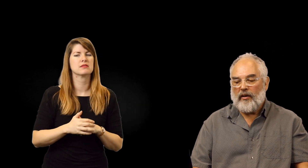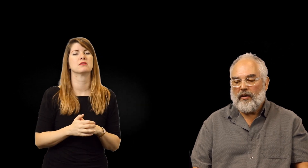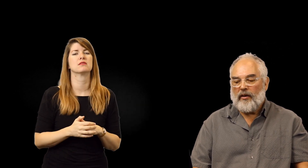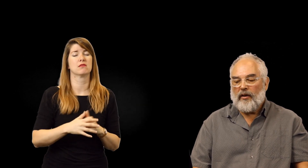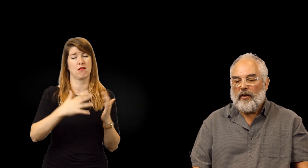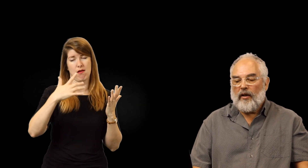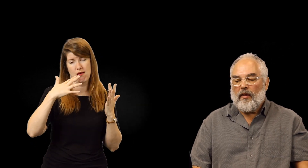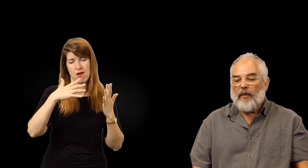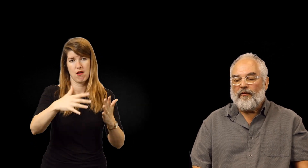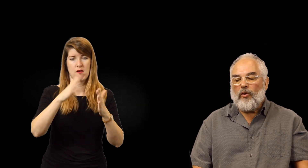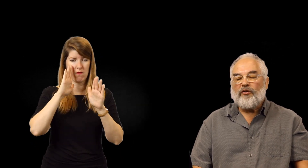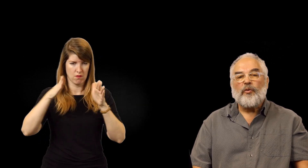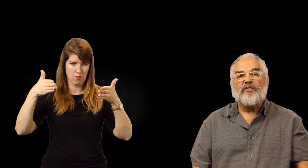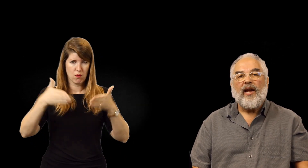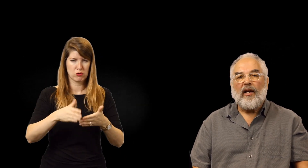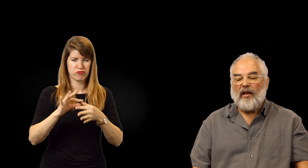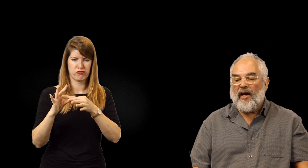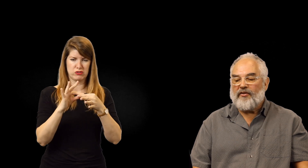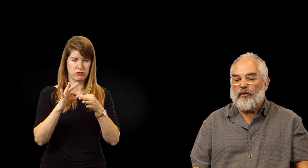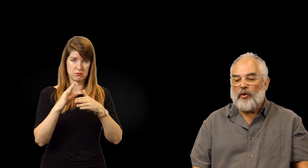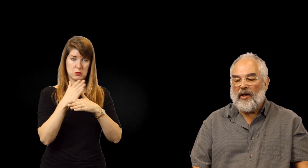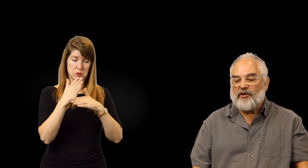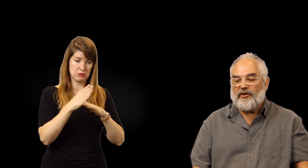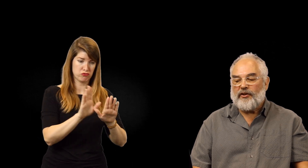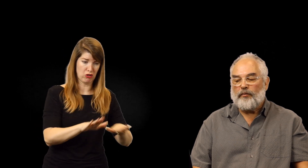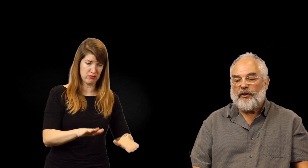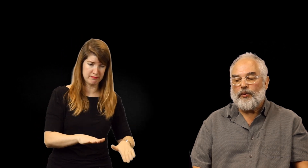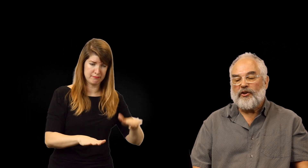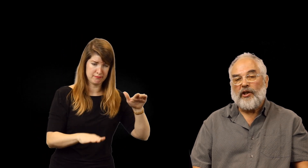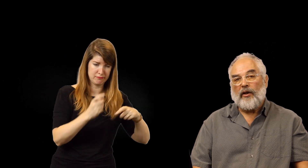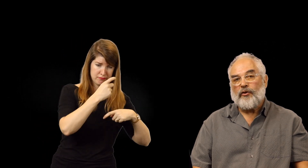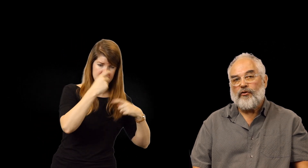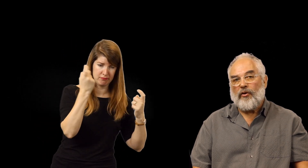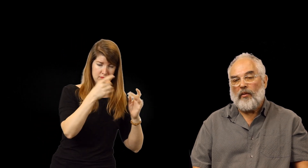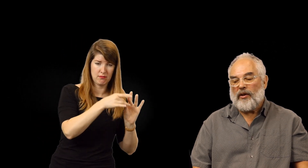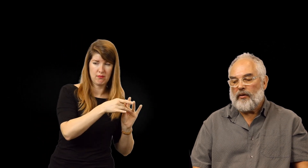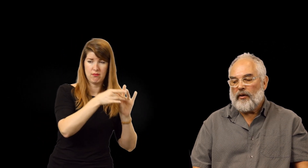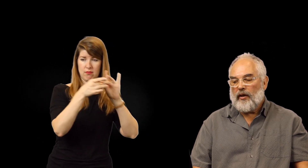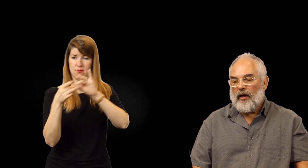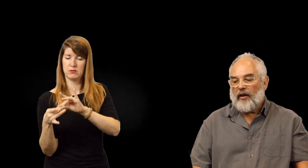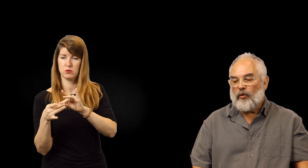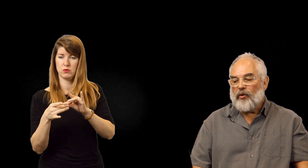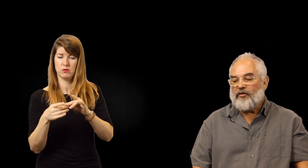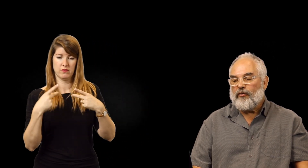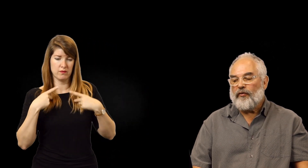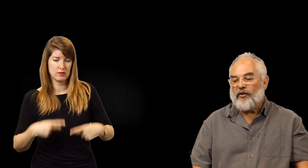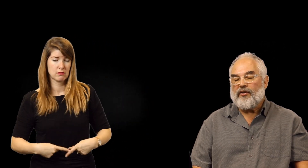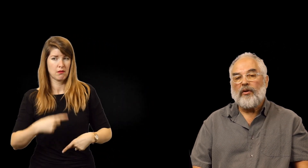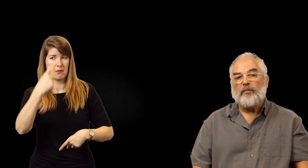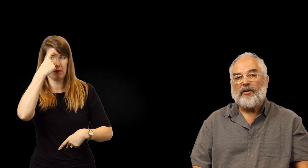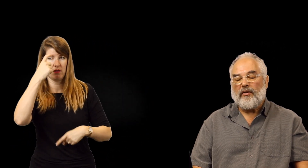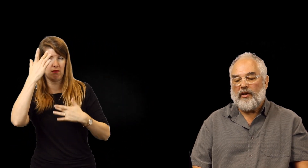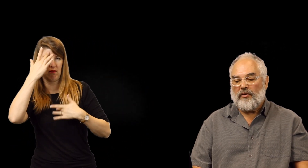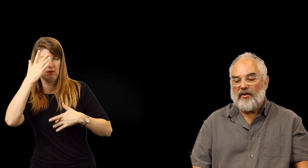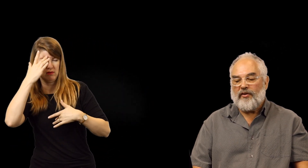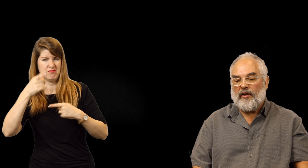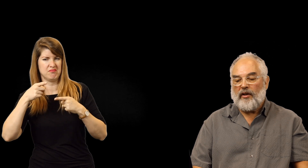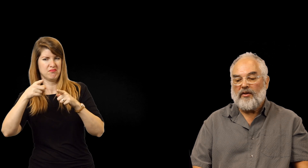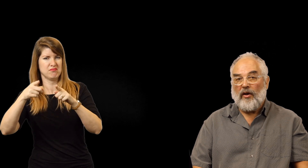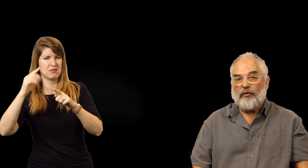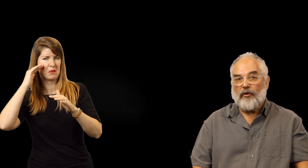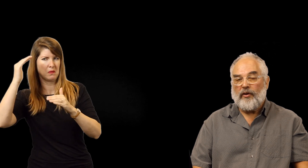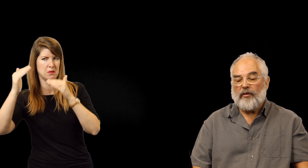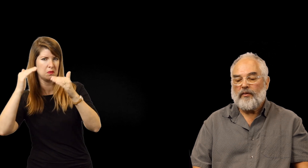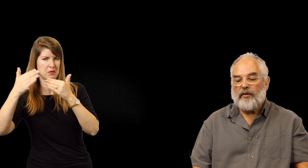participated. The focus was to analyze the relationship between childhood trauma and the risk for physical and mental illness